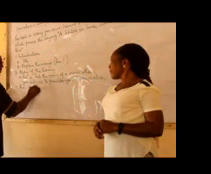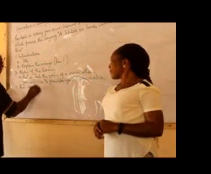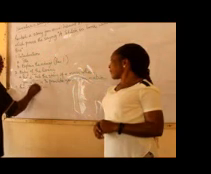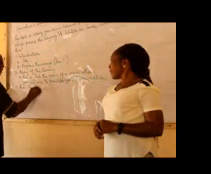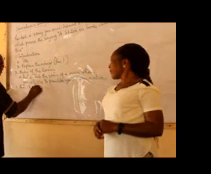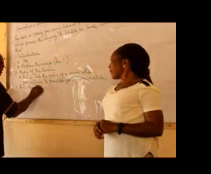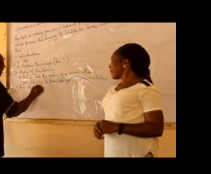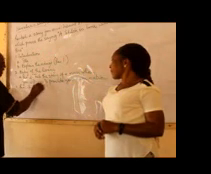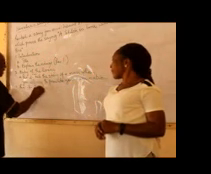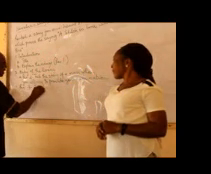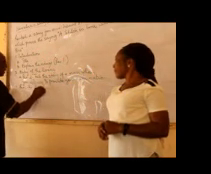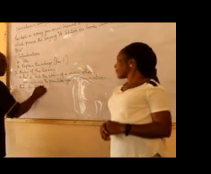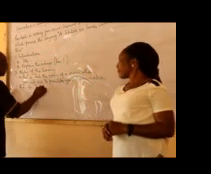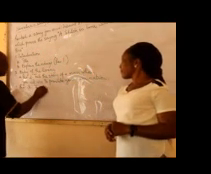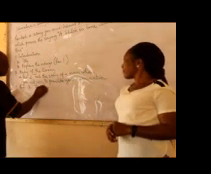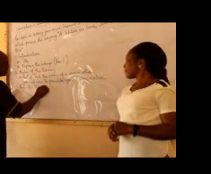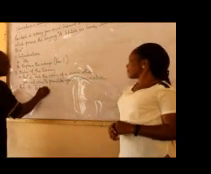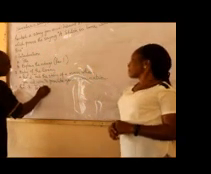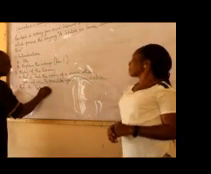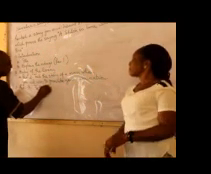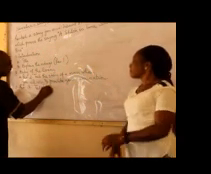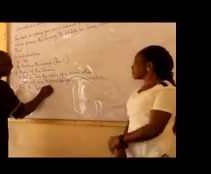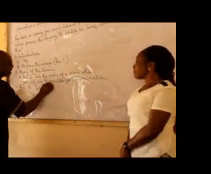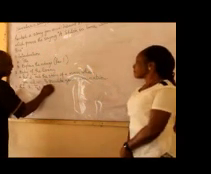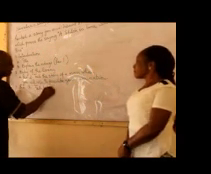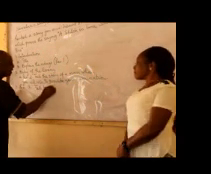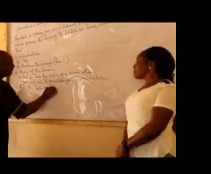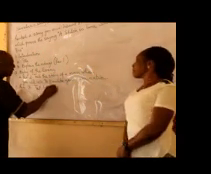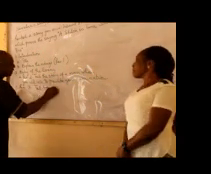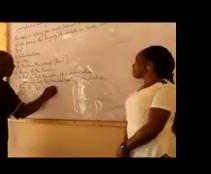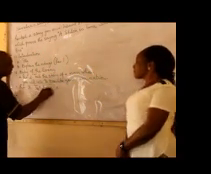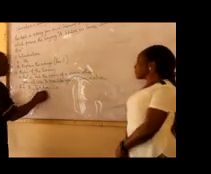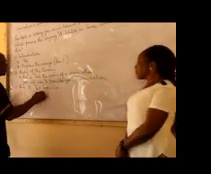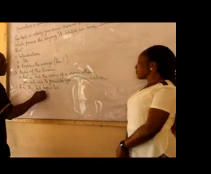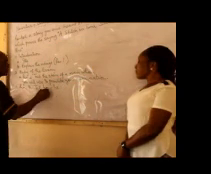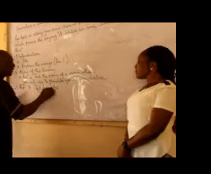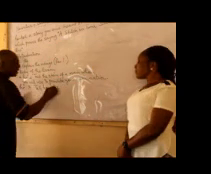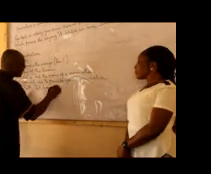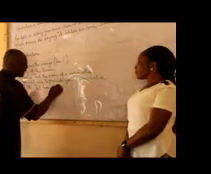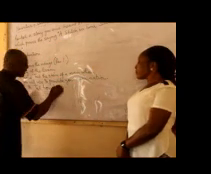tell how he